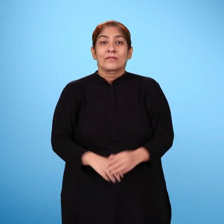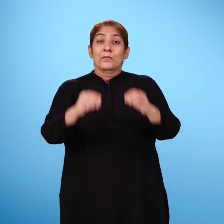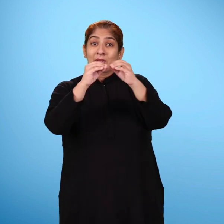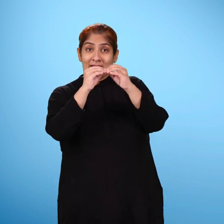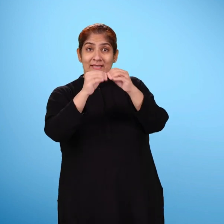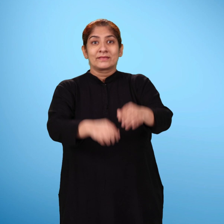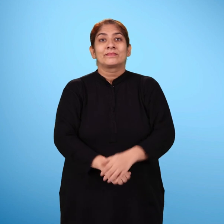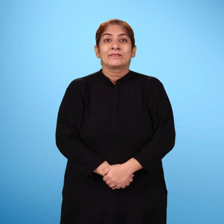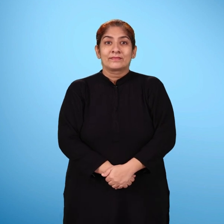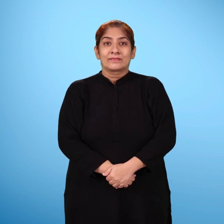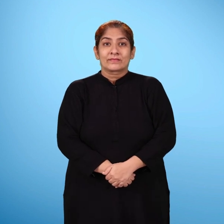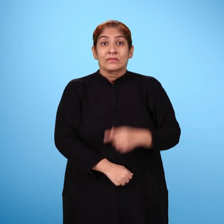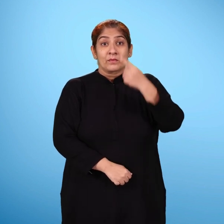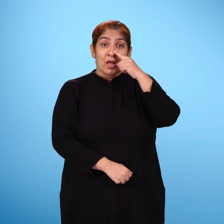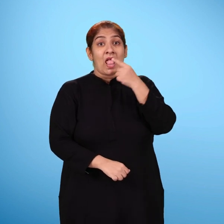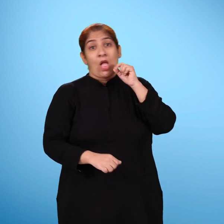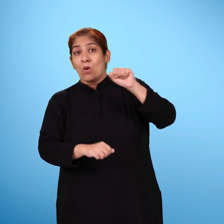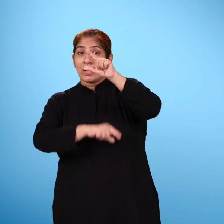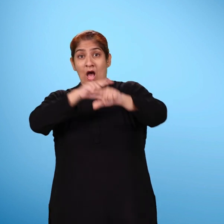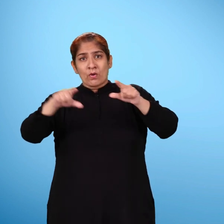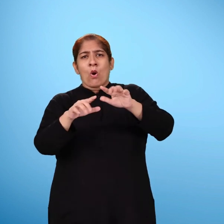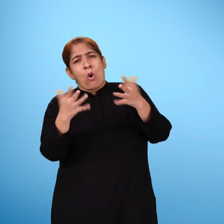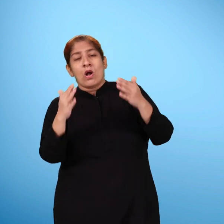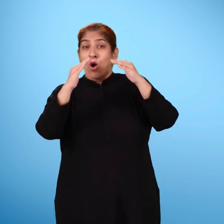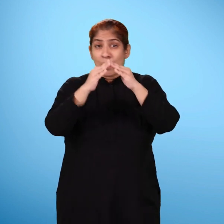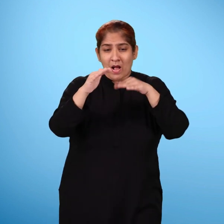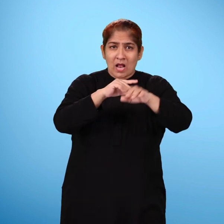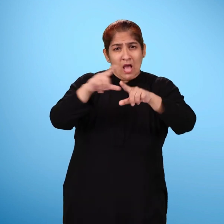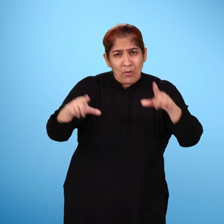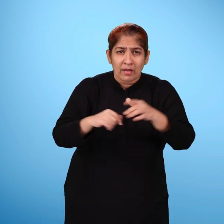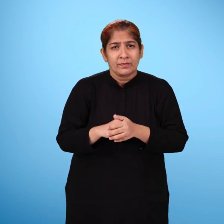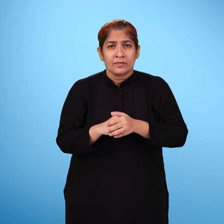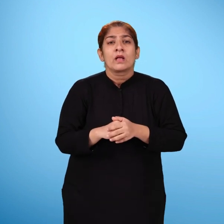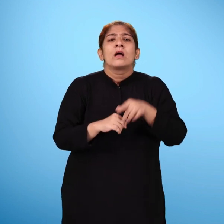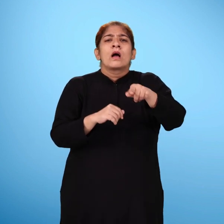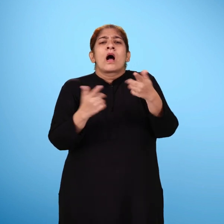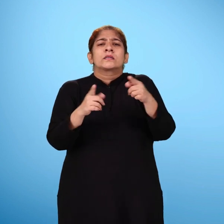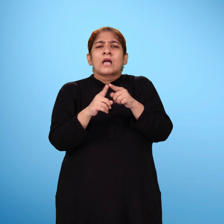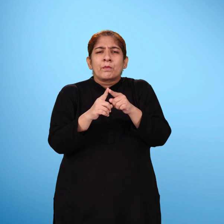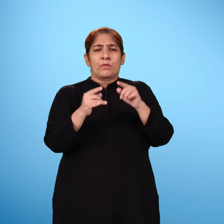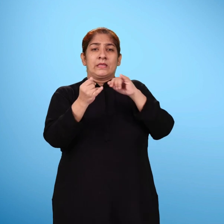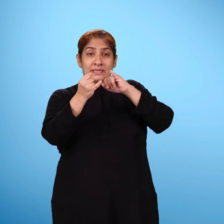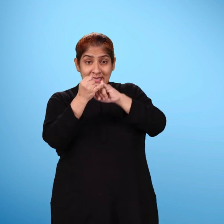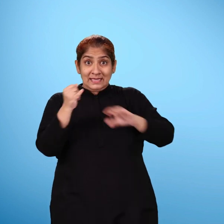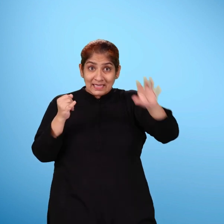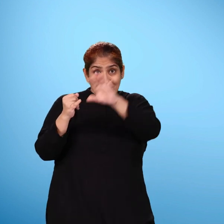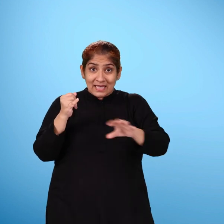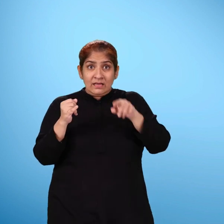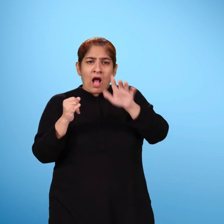Option B. Mother tongue or home language and official language of the state